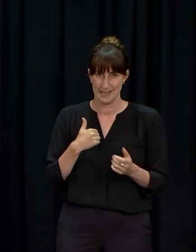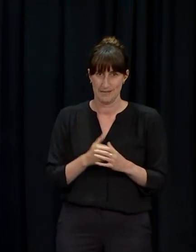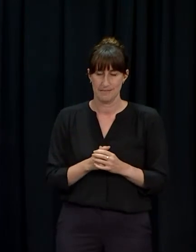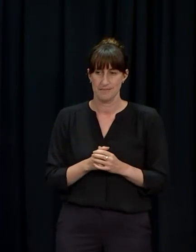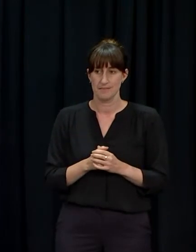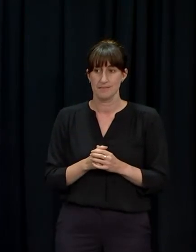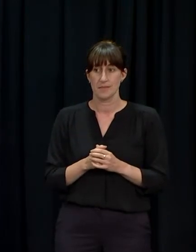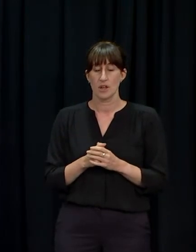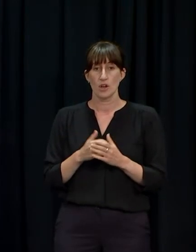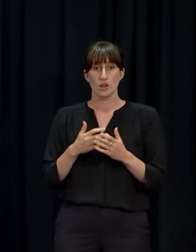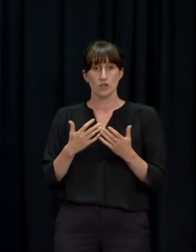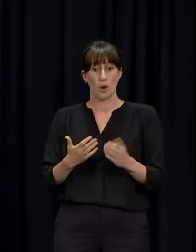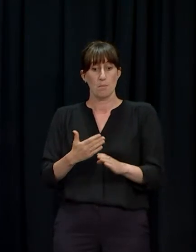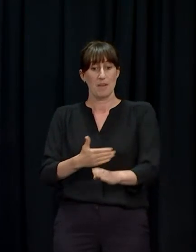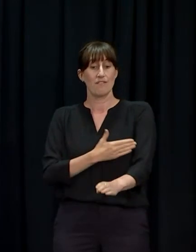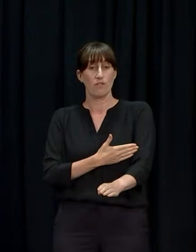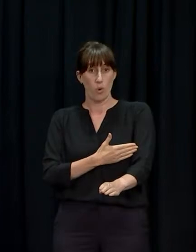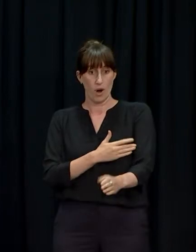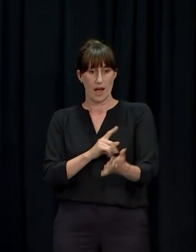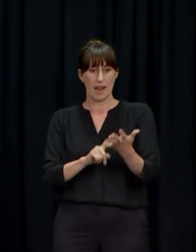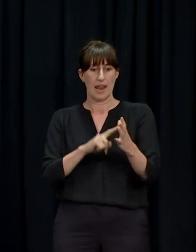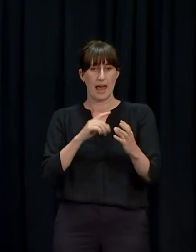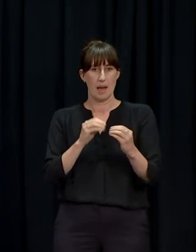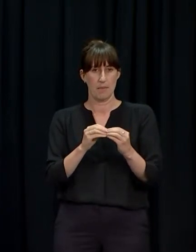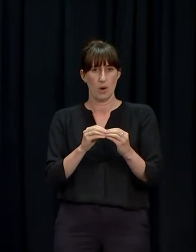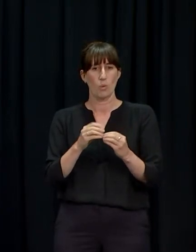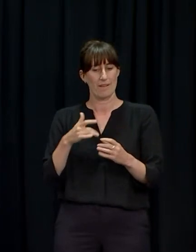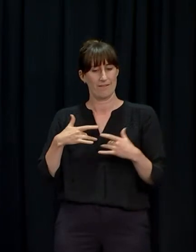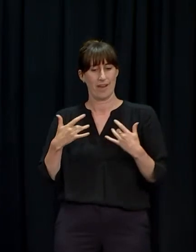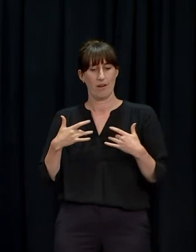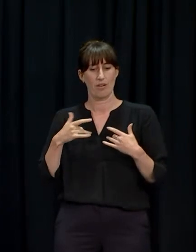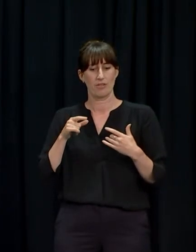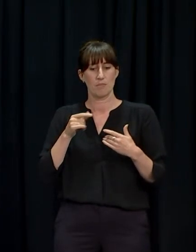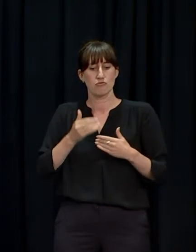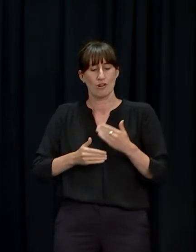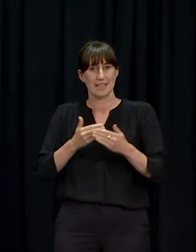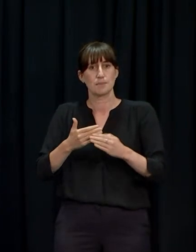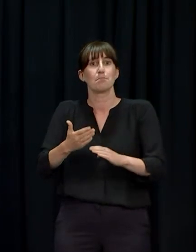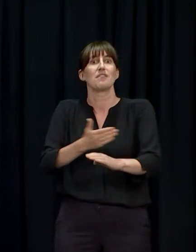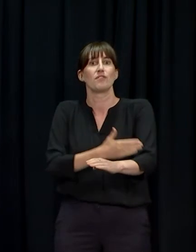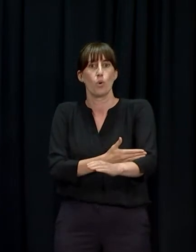pre-laboratory triage and demand management as the most important thing.